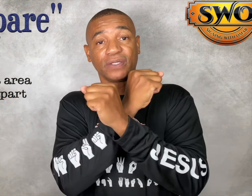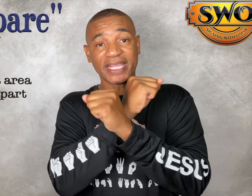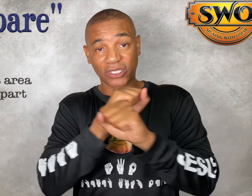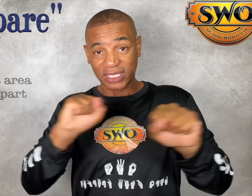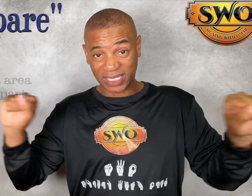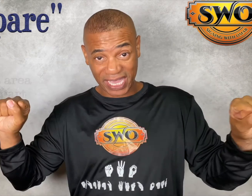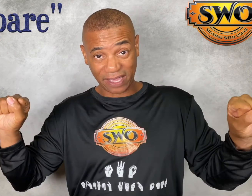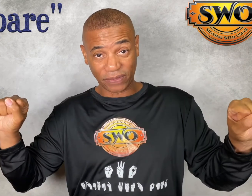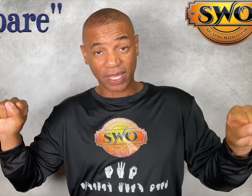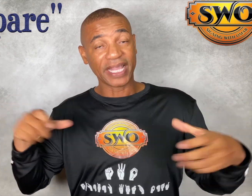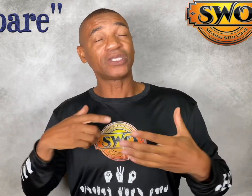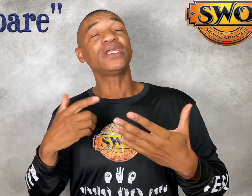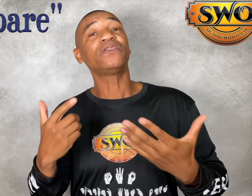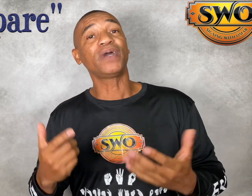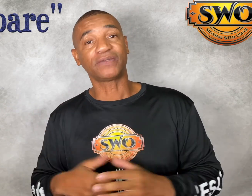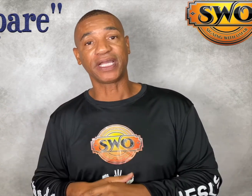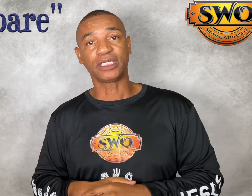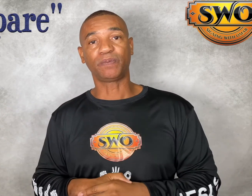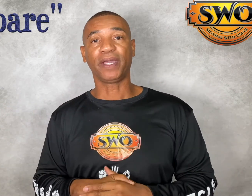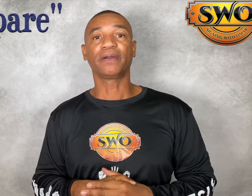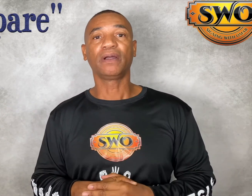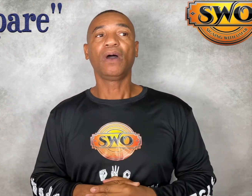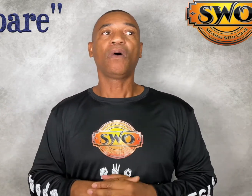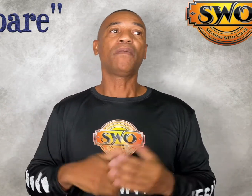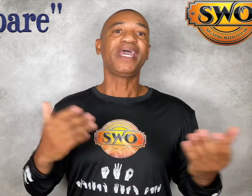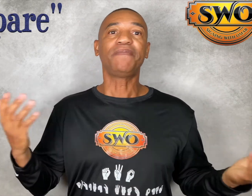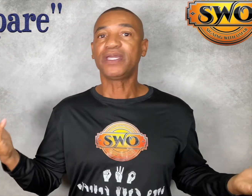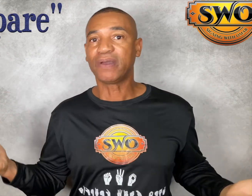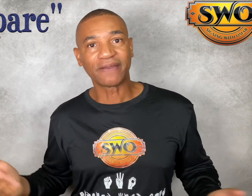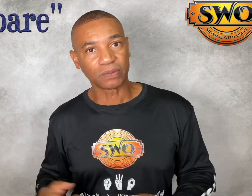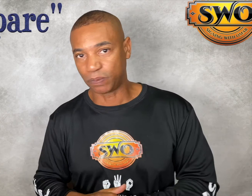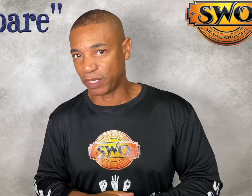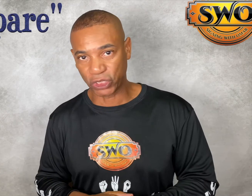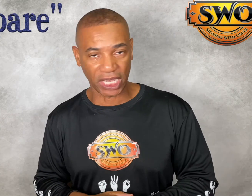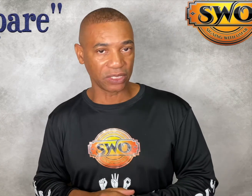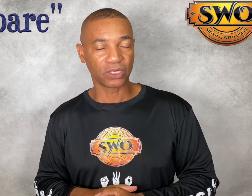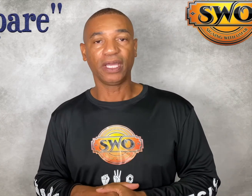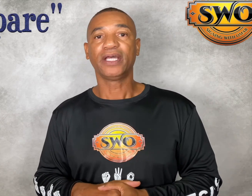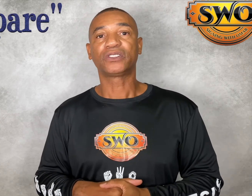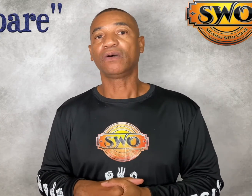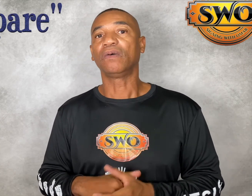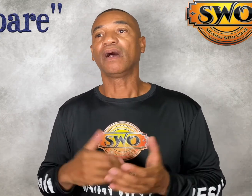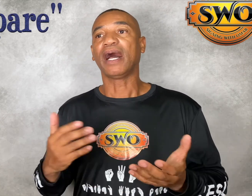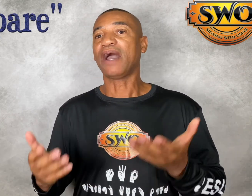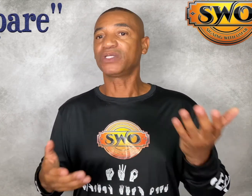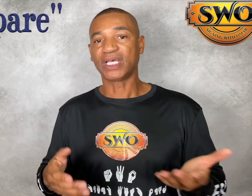that's saved. That's another way of signing spare. Or maybe you have some spare change. So I would sign